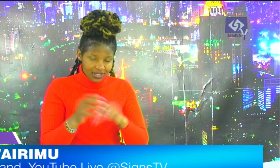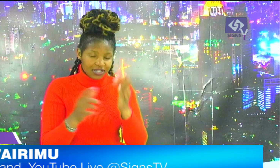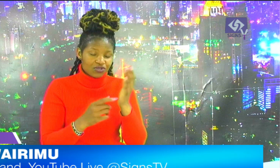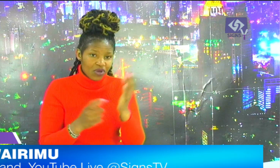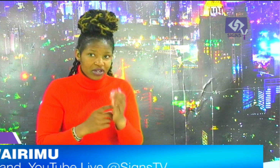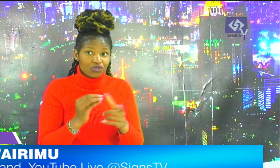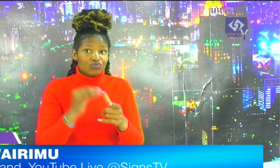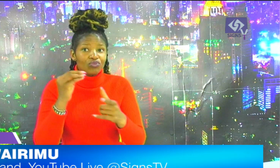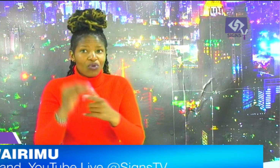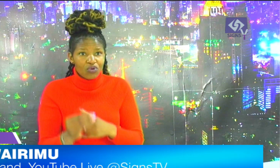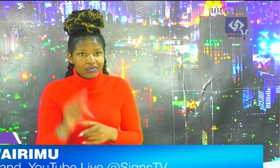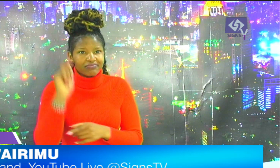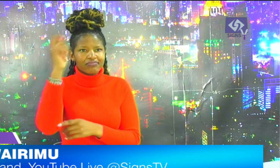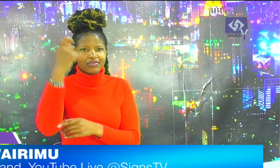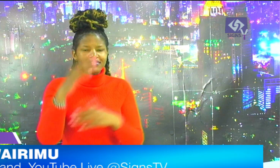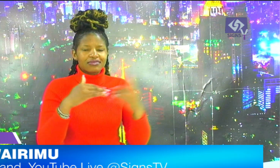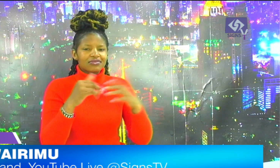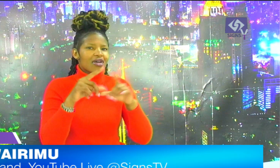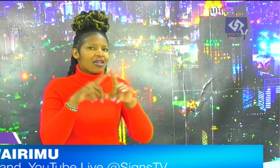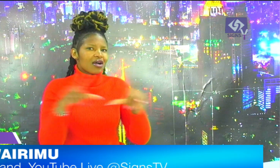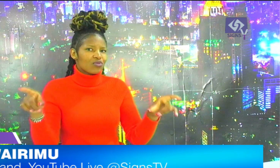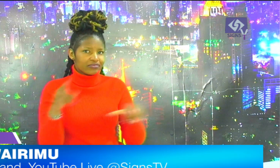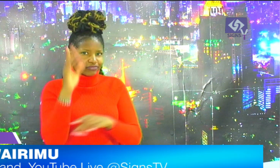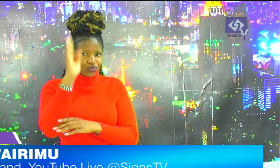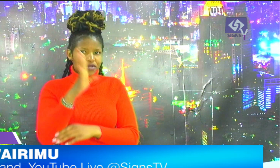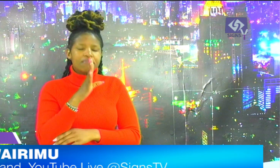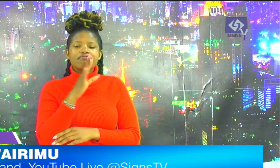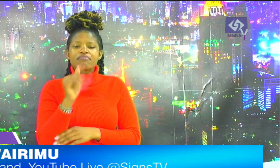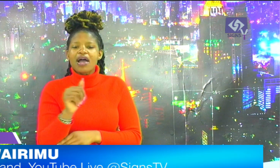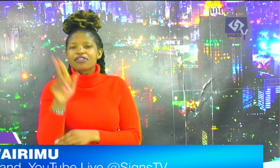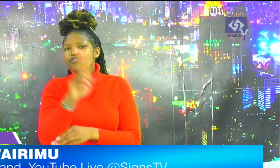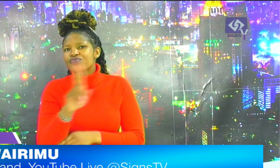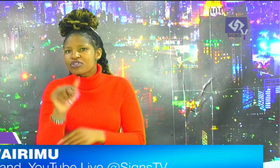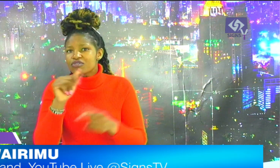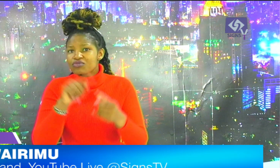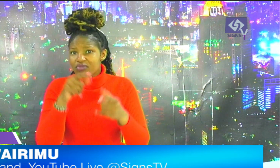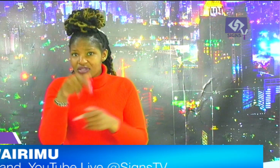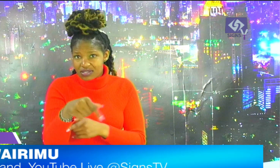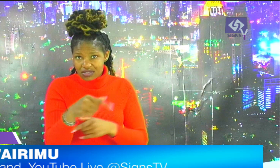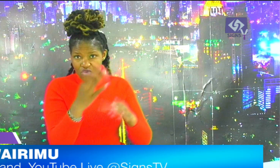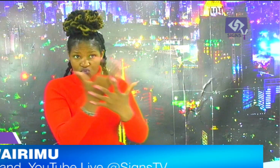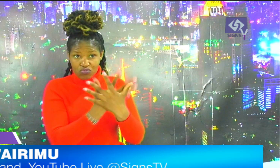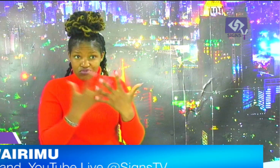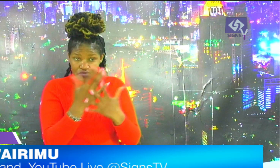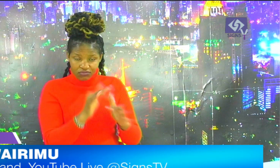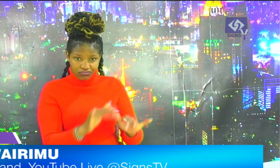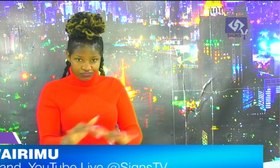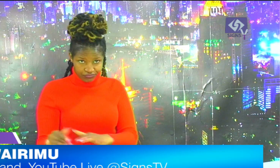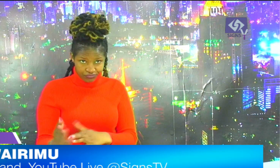mathematics, and 1 language, that is English, Swahili, or Kenyan Sign Language, will be used